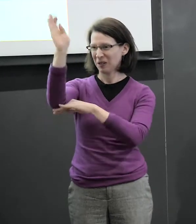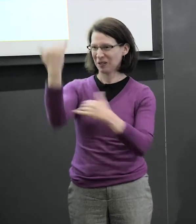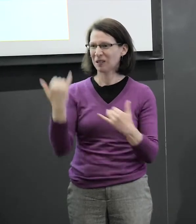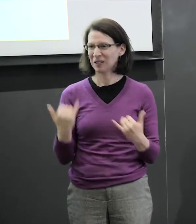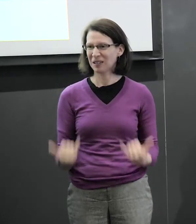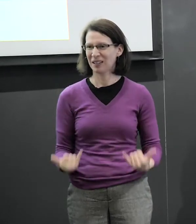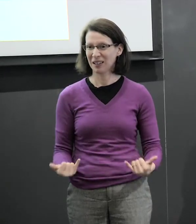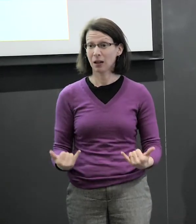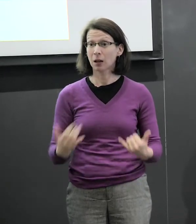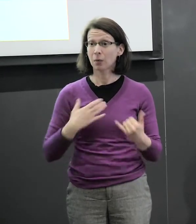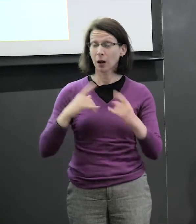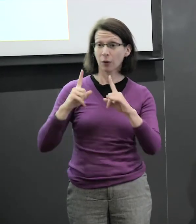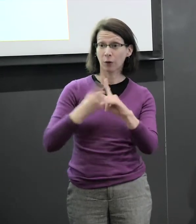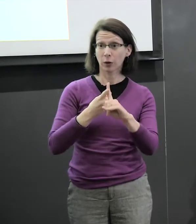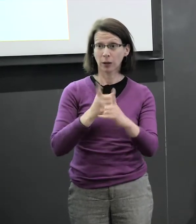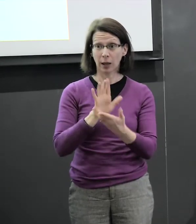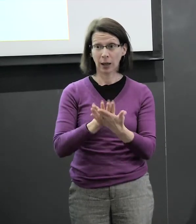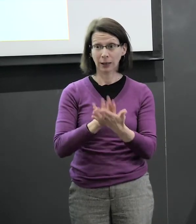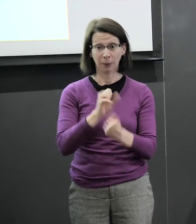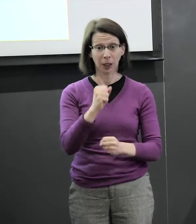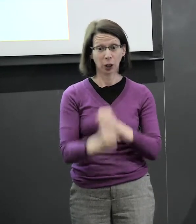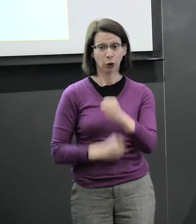year